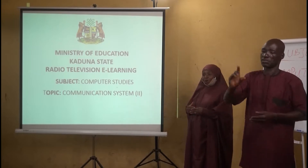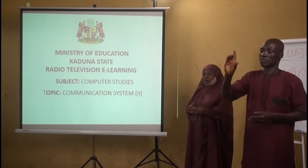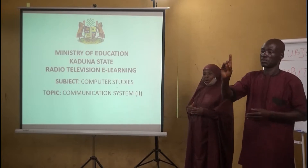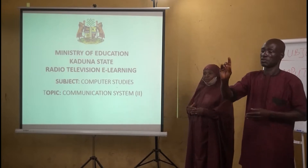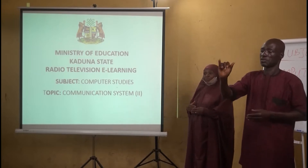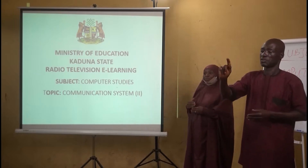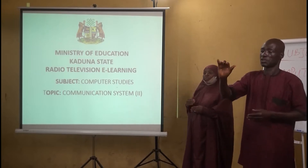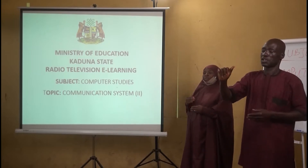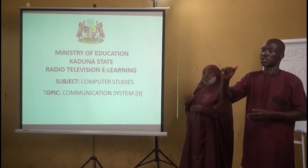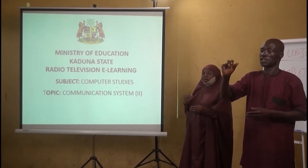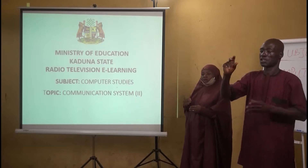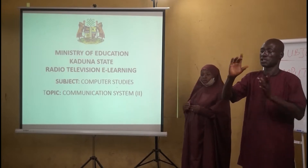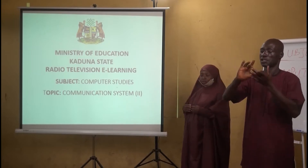network, the